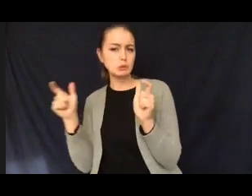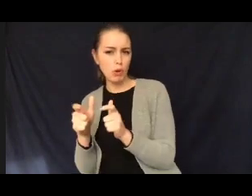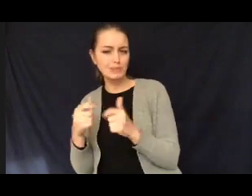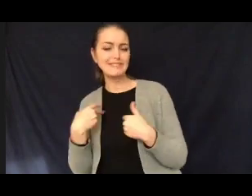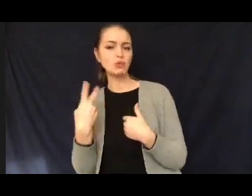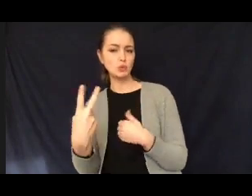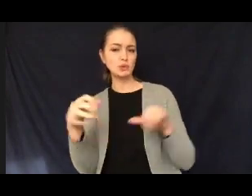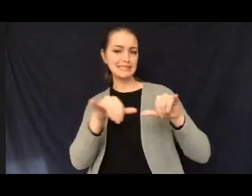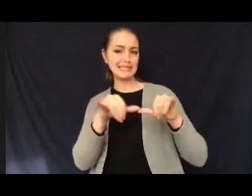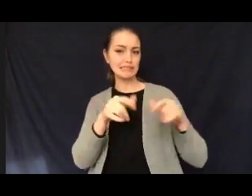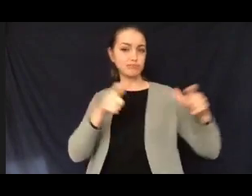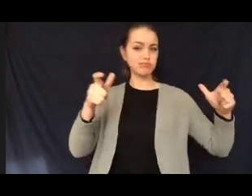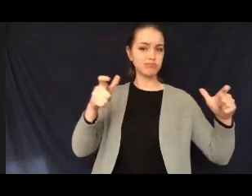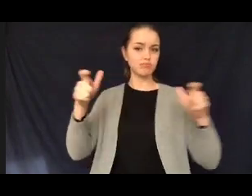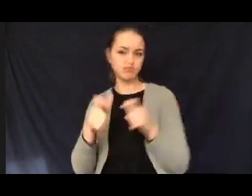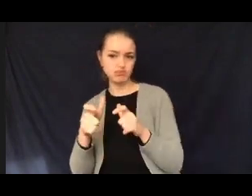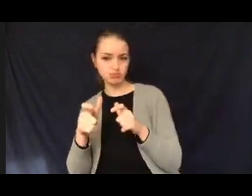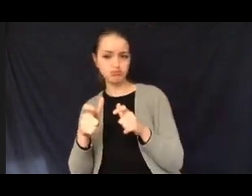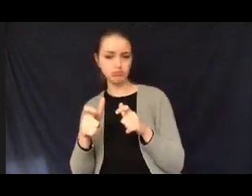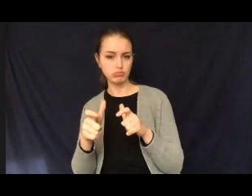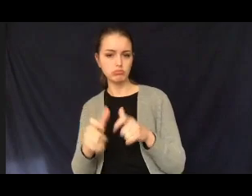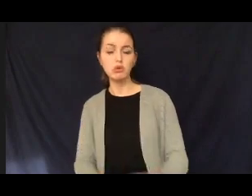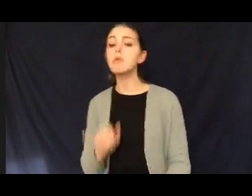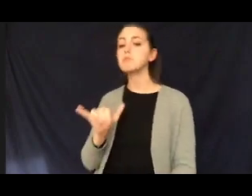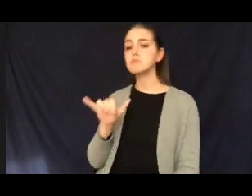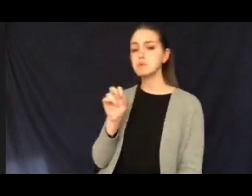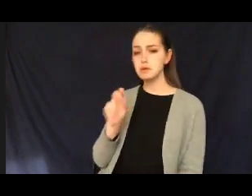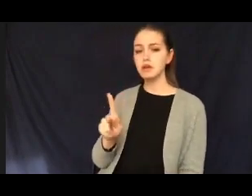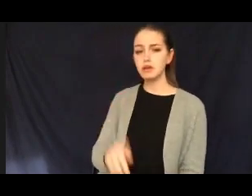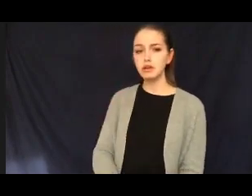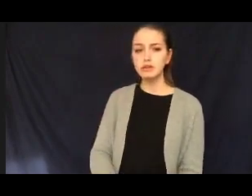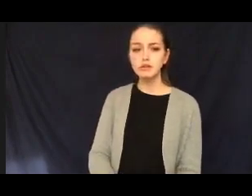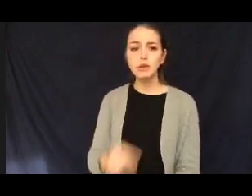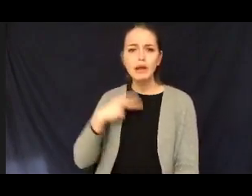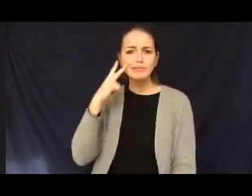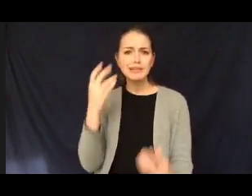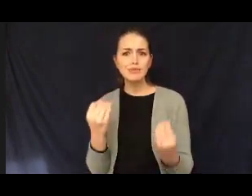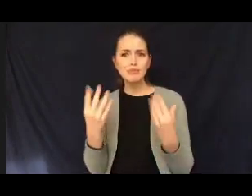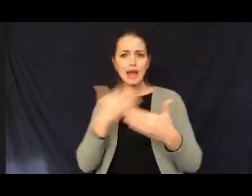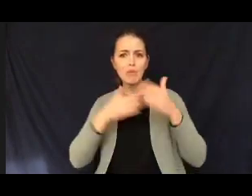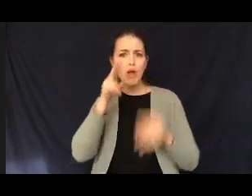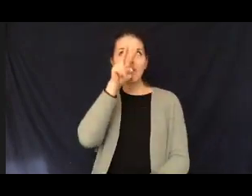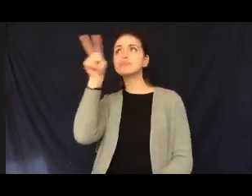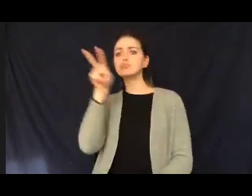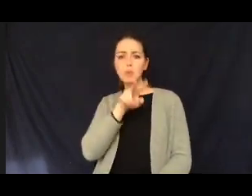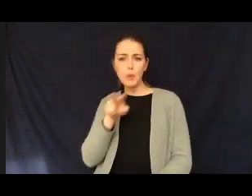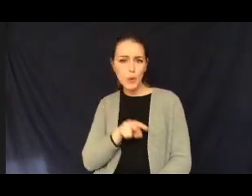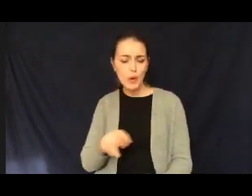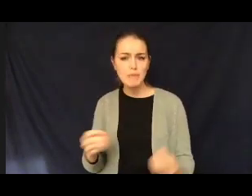rooms that are in this place. Okay. Wow, there's rooms all over. These are awesome.